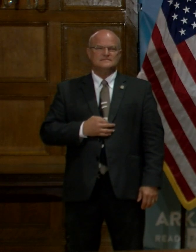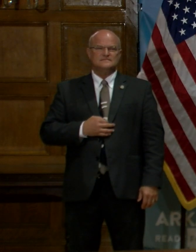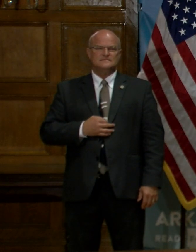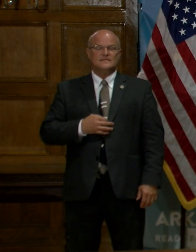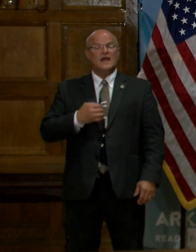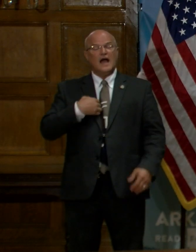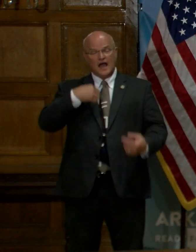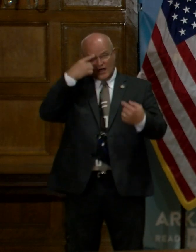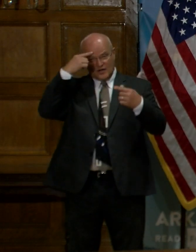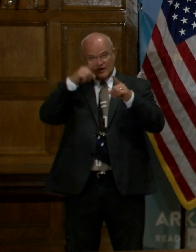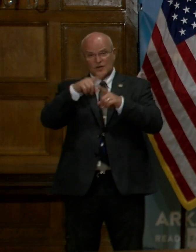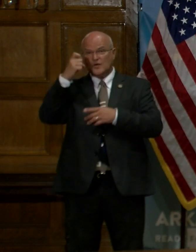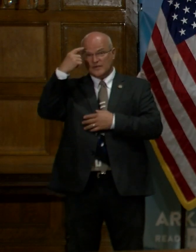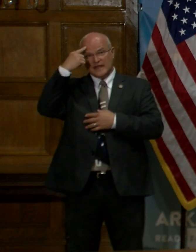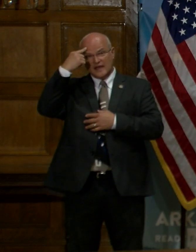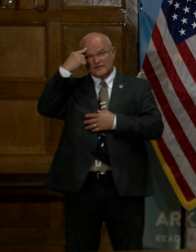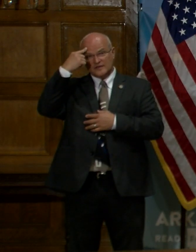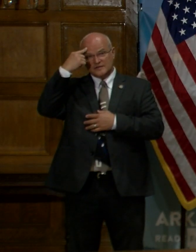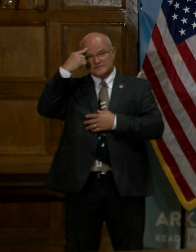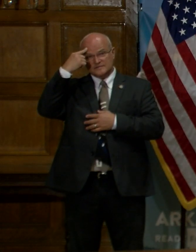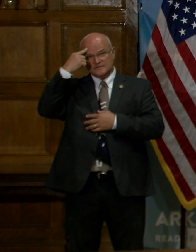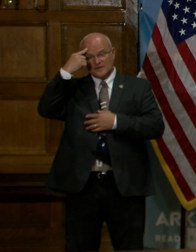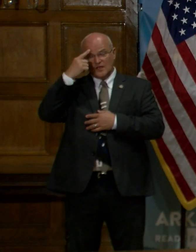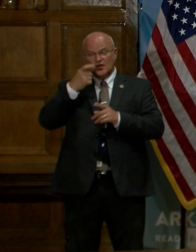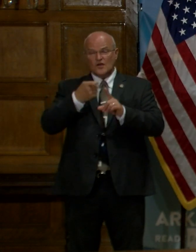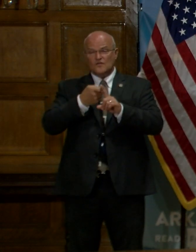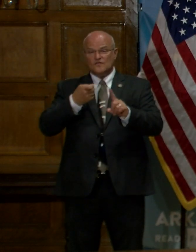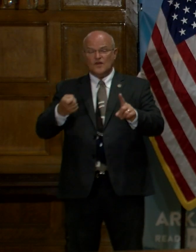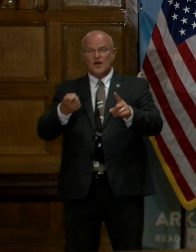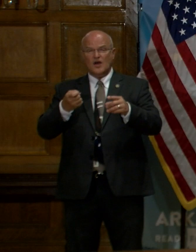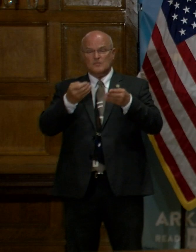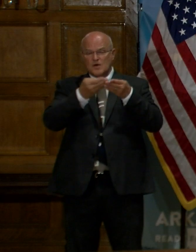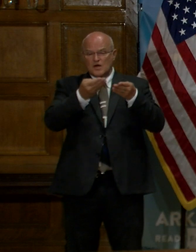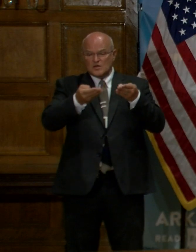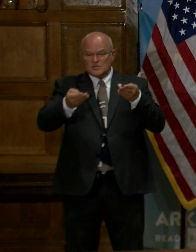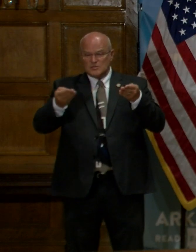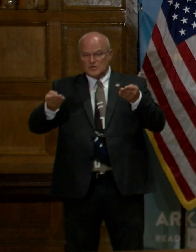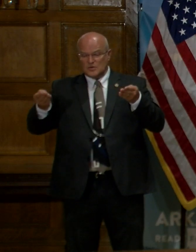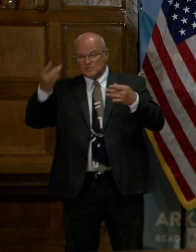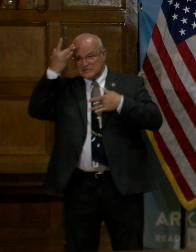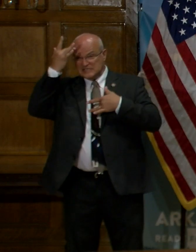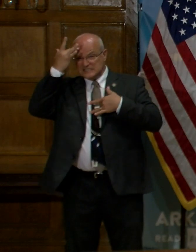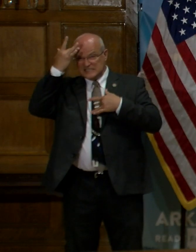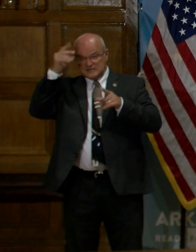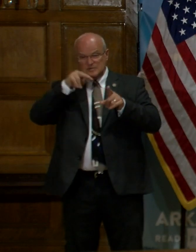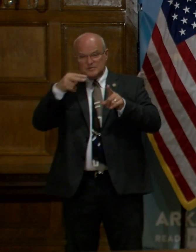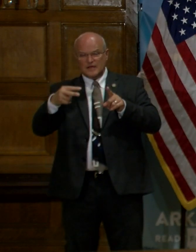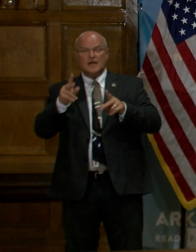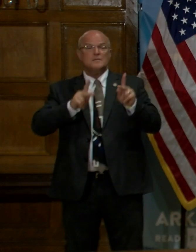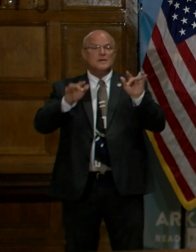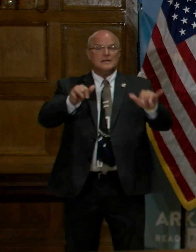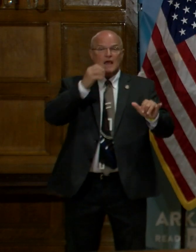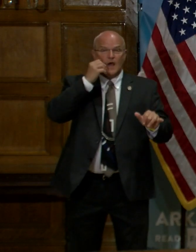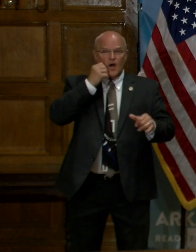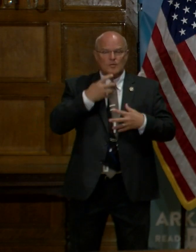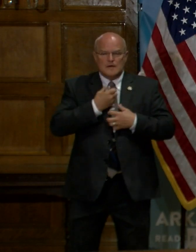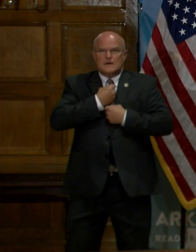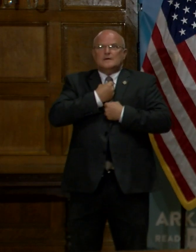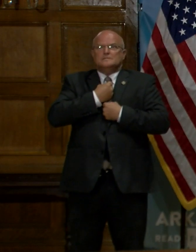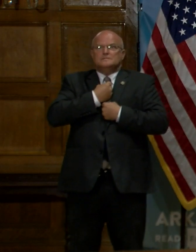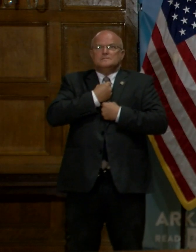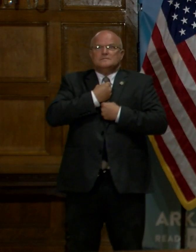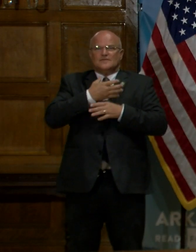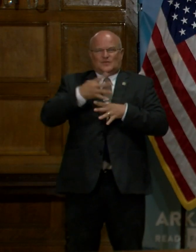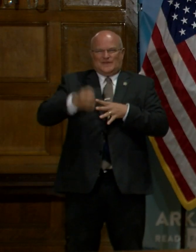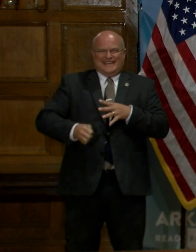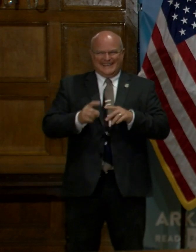Well, I would agree with the governor. I mean, strictly from a communicable disease perspective, everyone ought to stay home and hold their breath for the